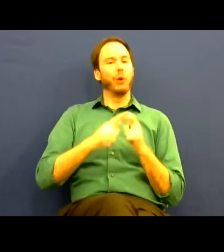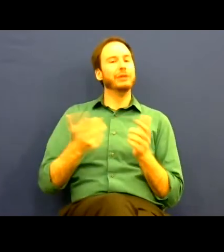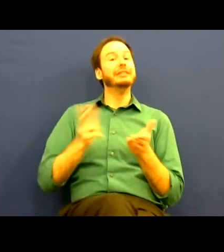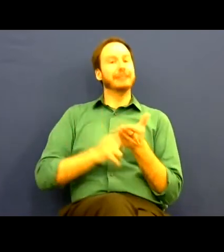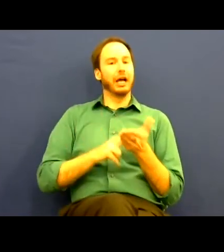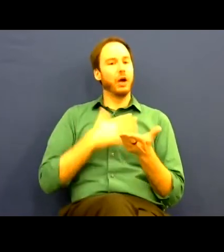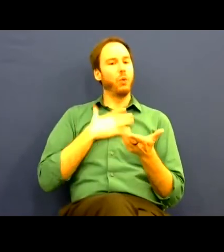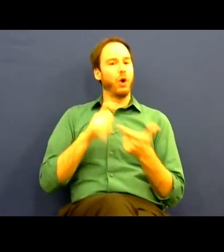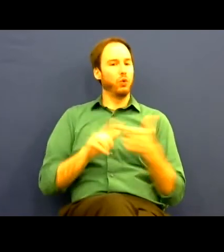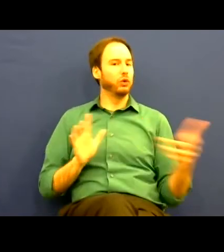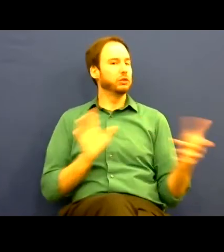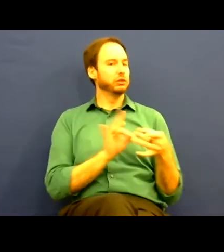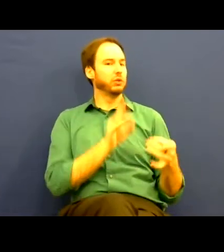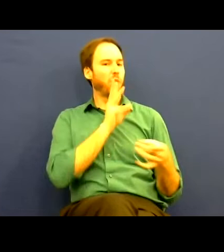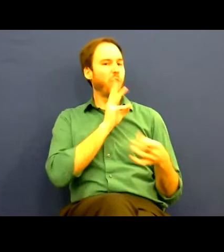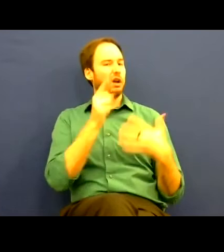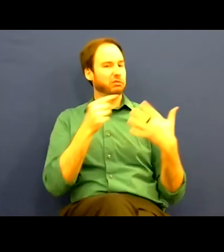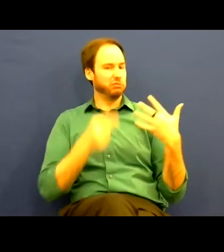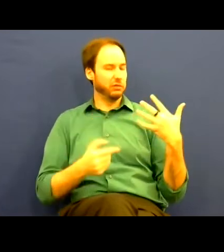service and all that.